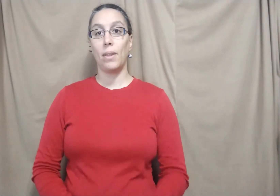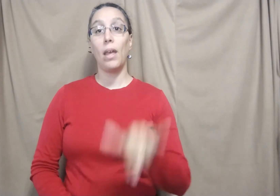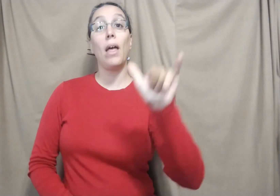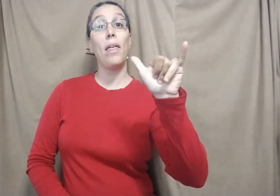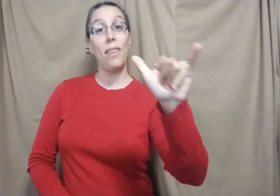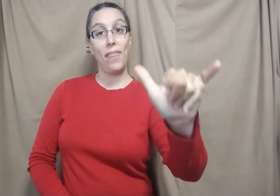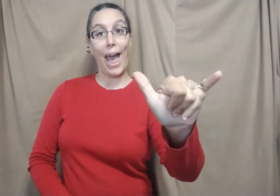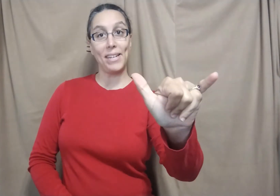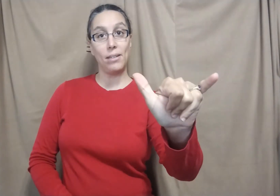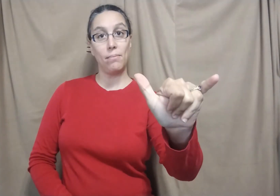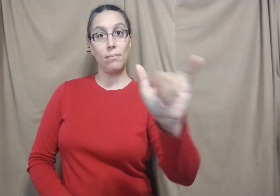that.